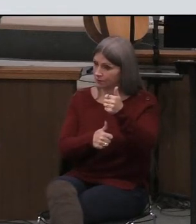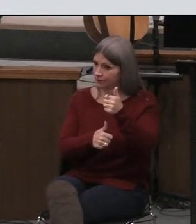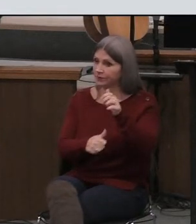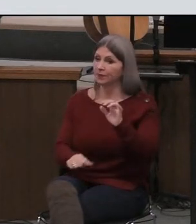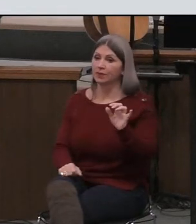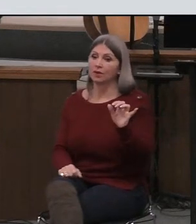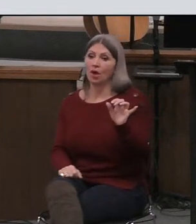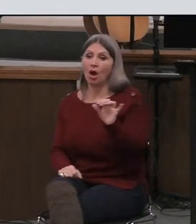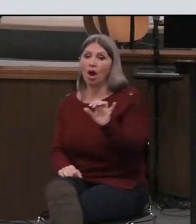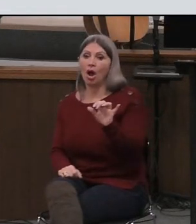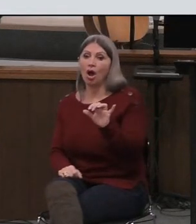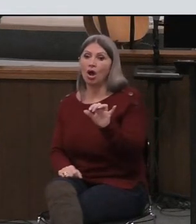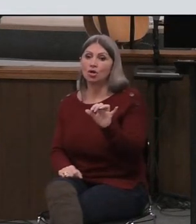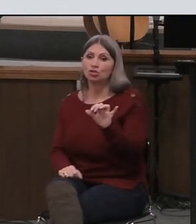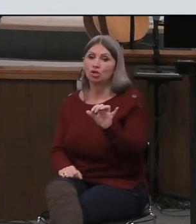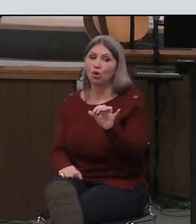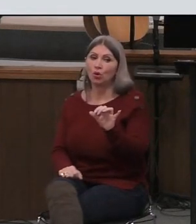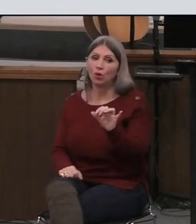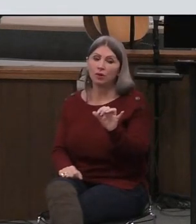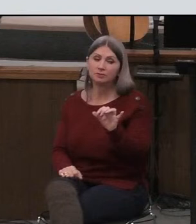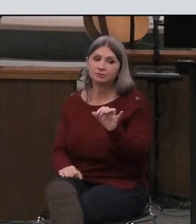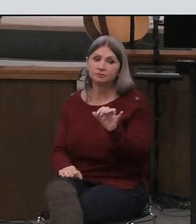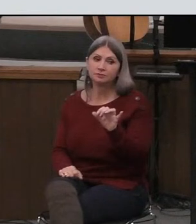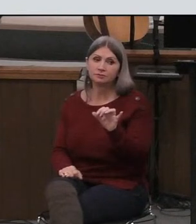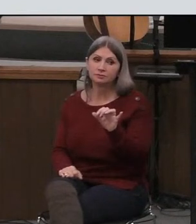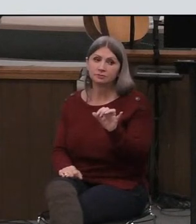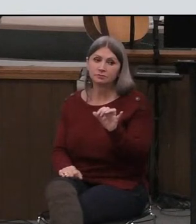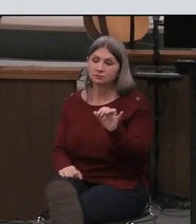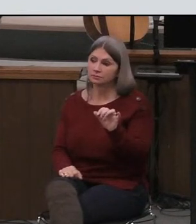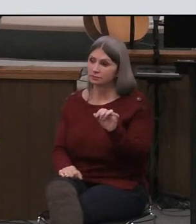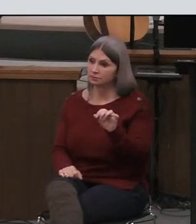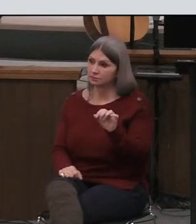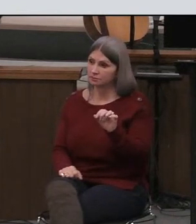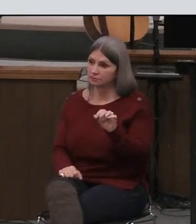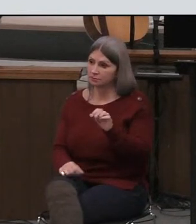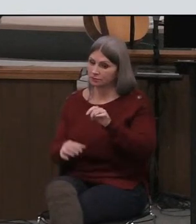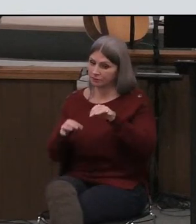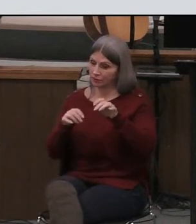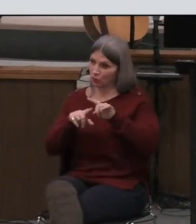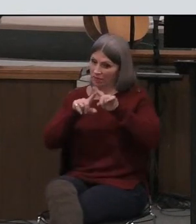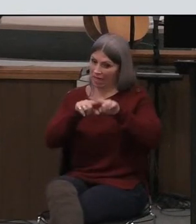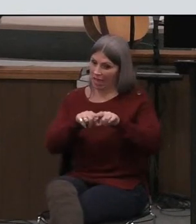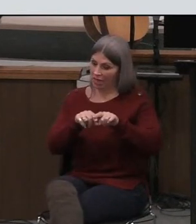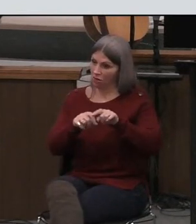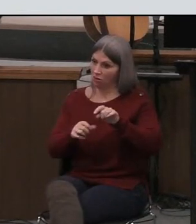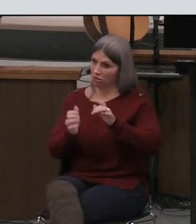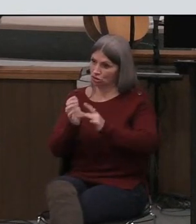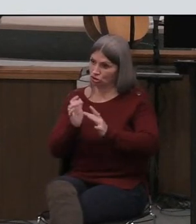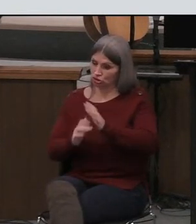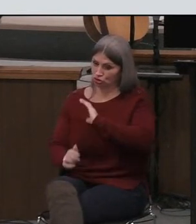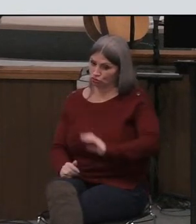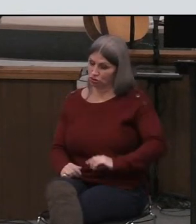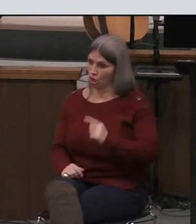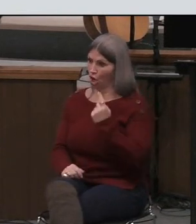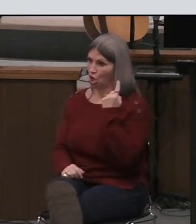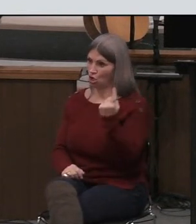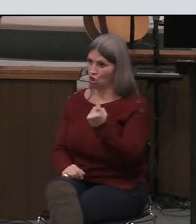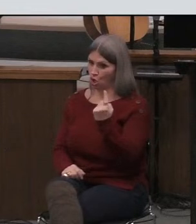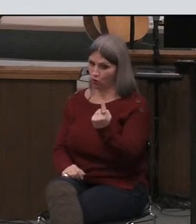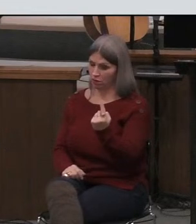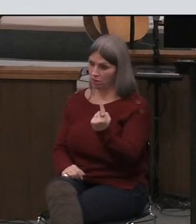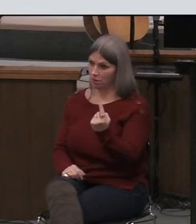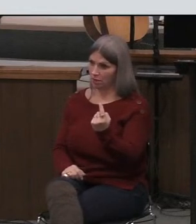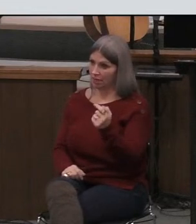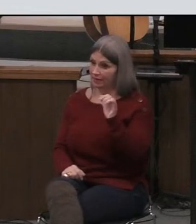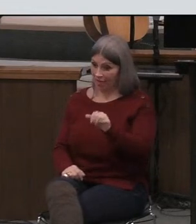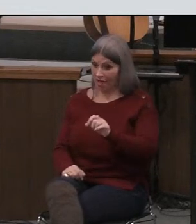He also wants us to know nothing but Christ alone. From this passage also, we gather a definition